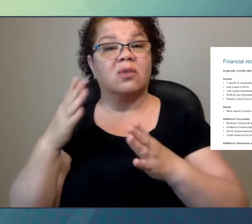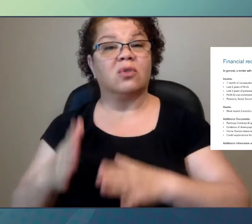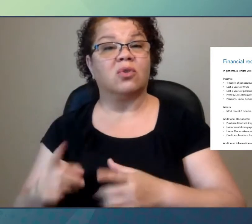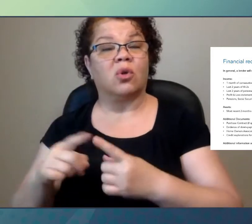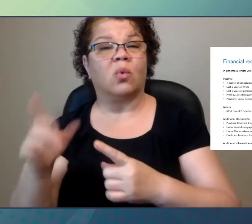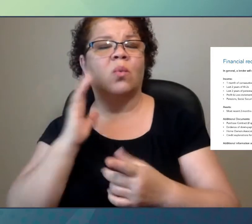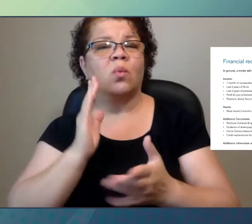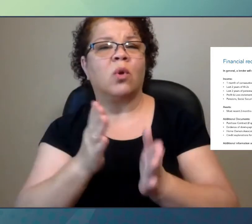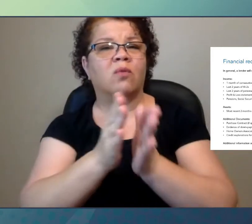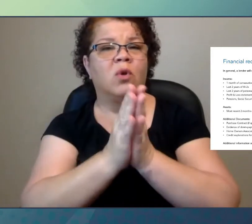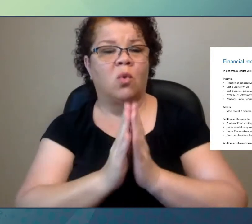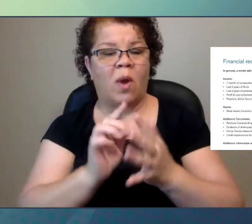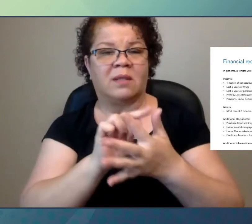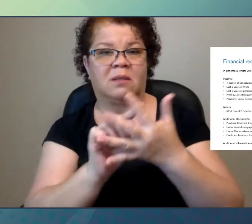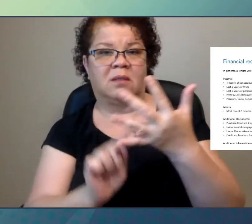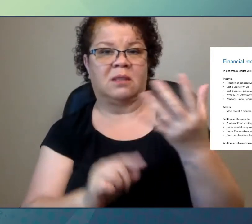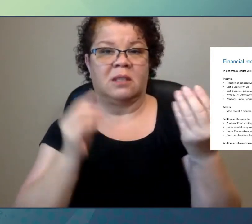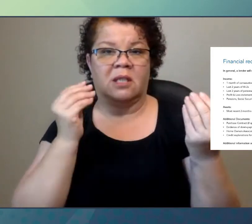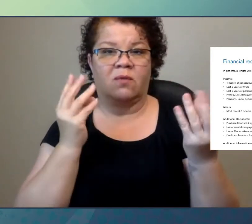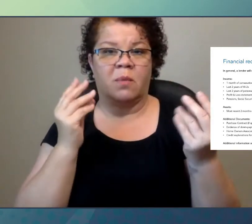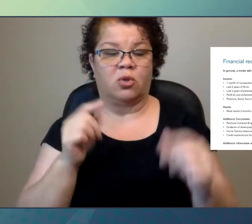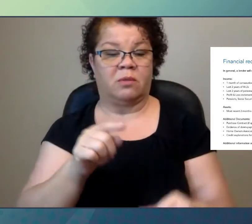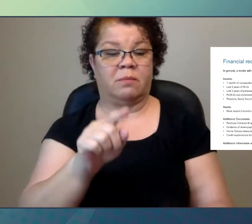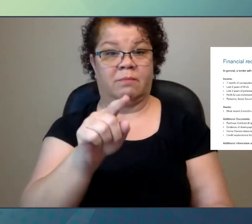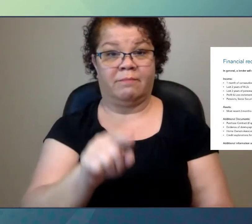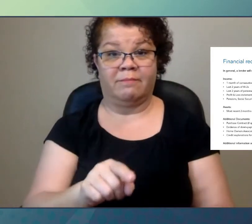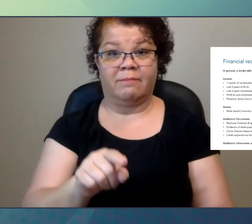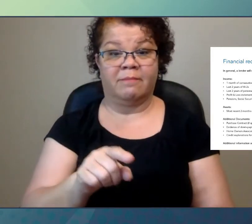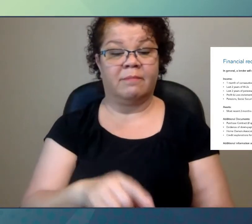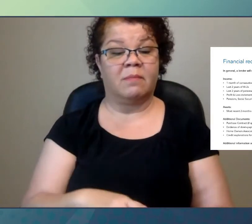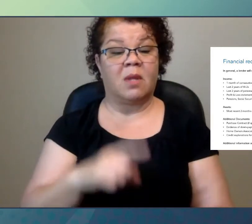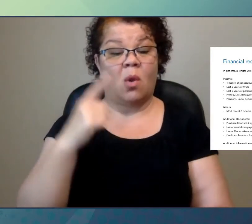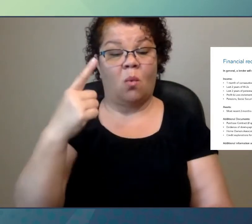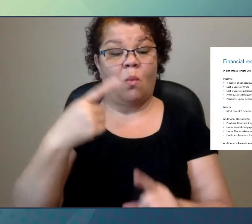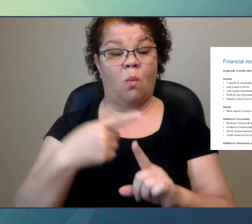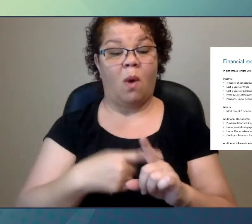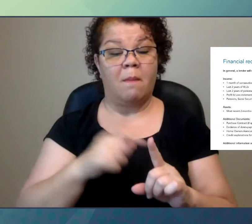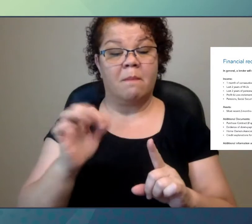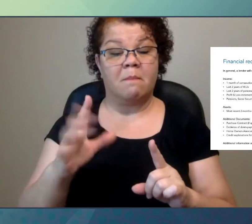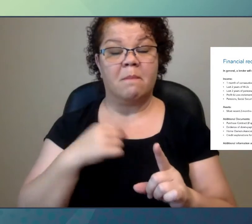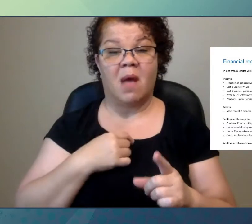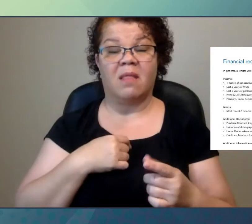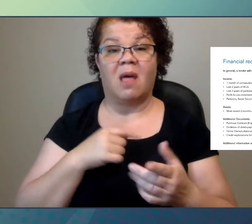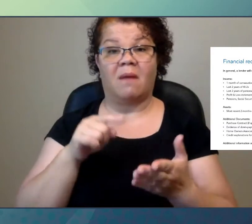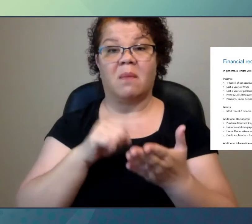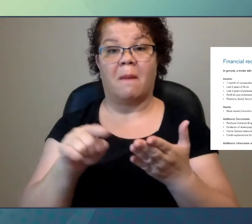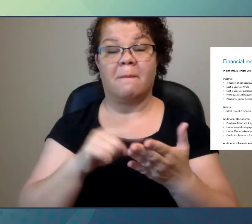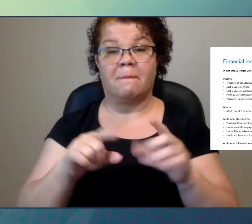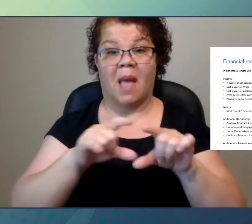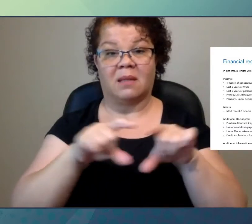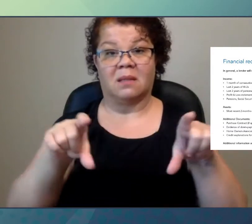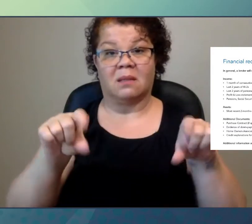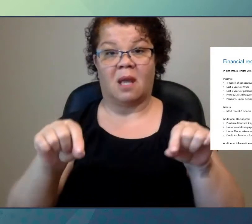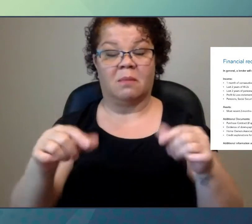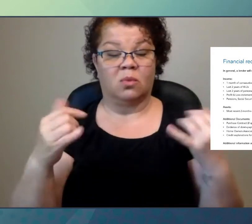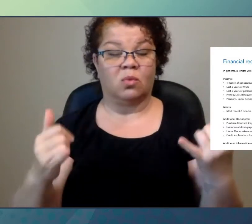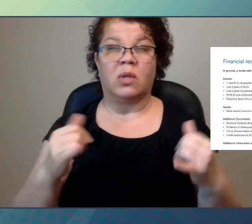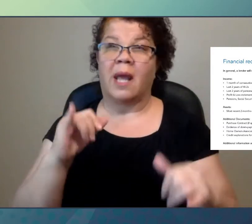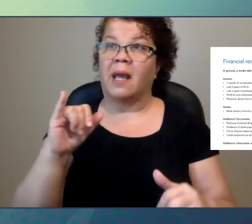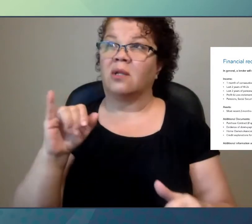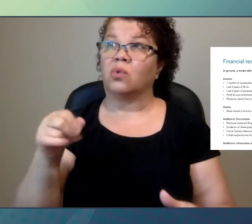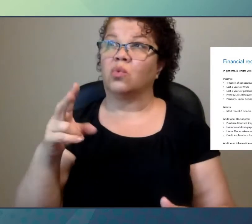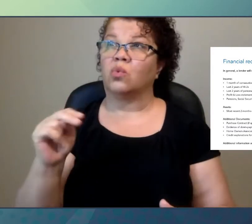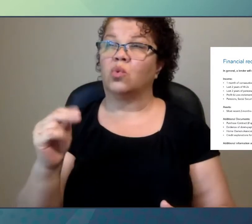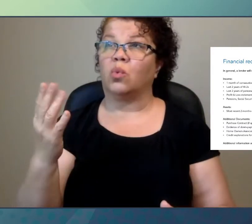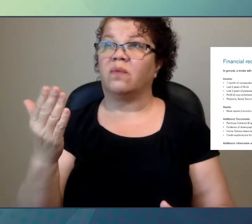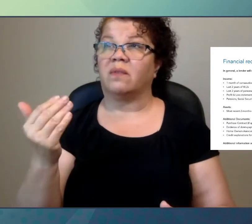following financial information. So it's going to be 1 month of consecutive pay stubs. So today is 6/15, June 15th. So